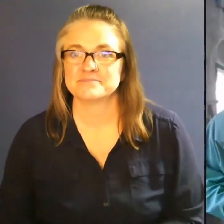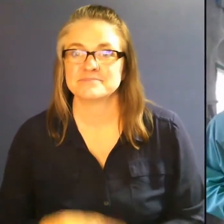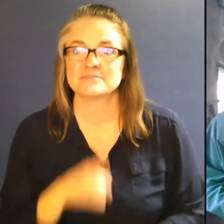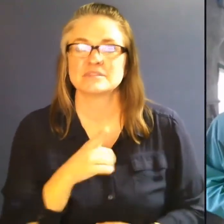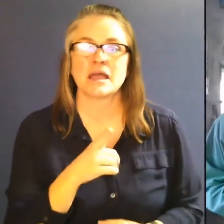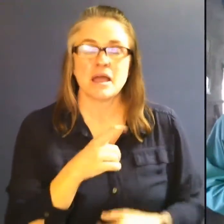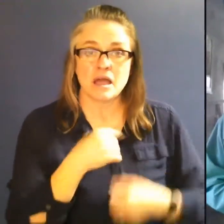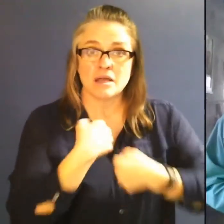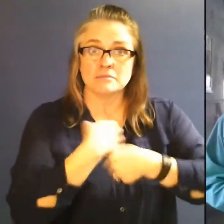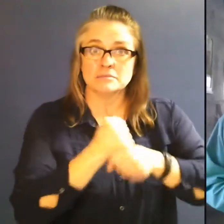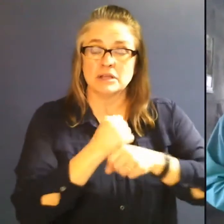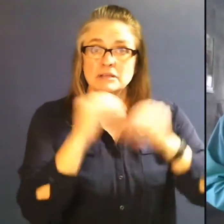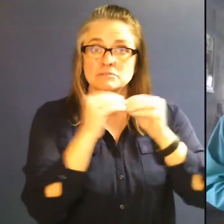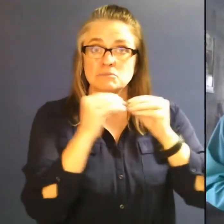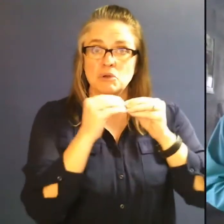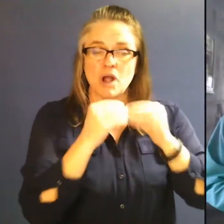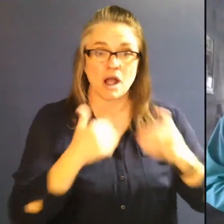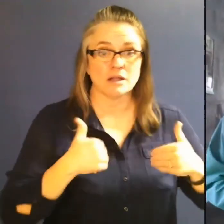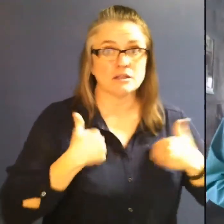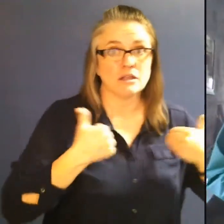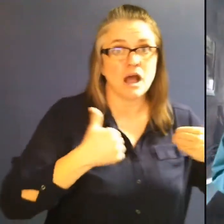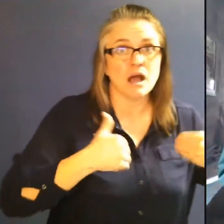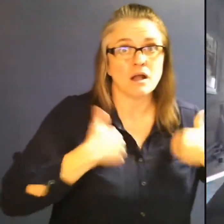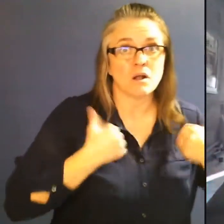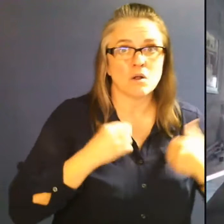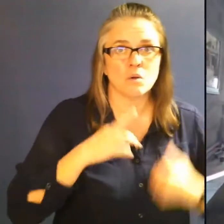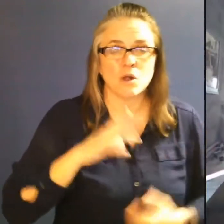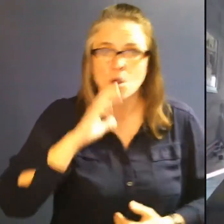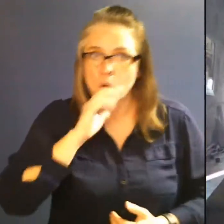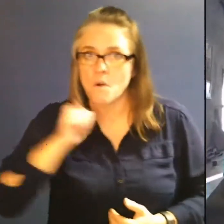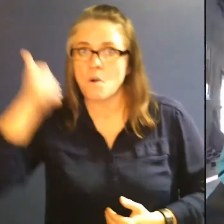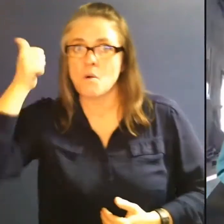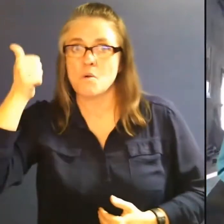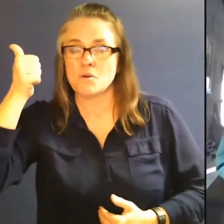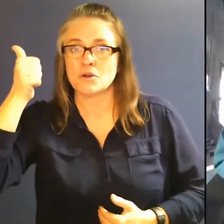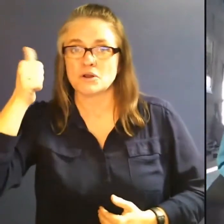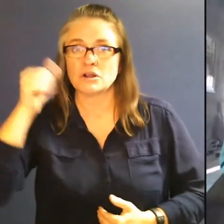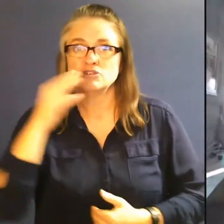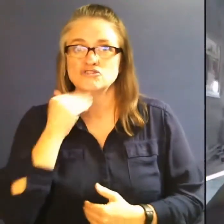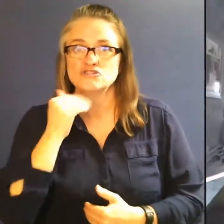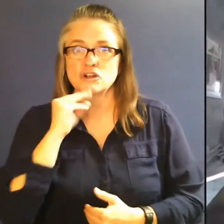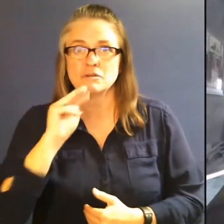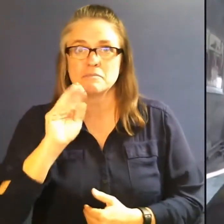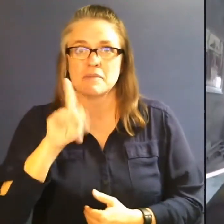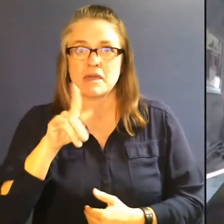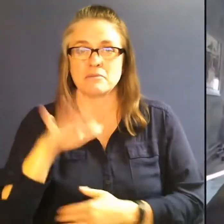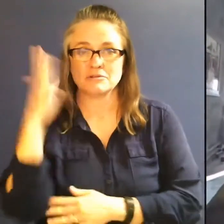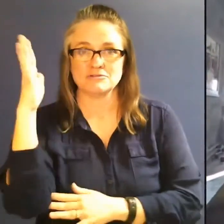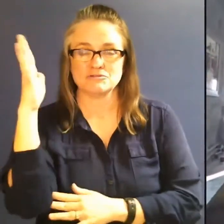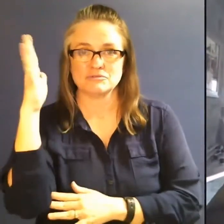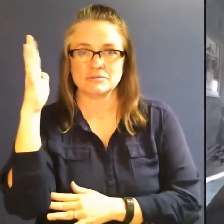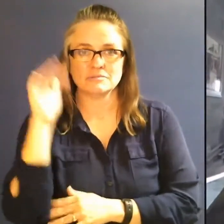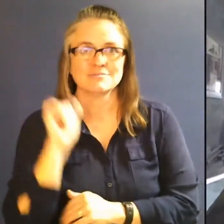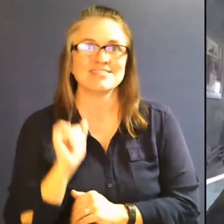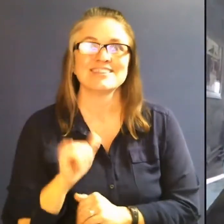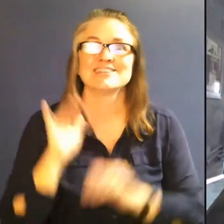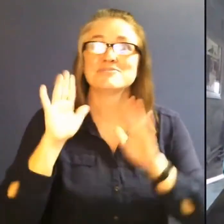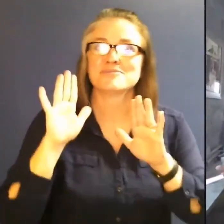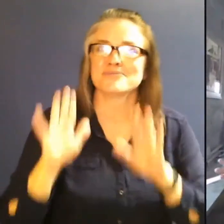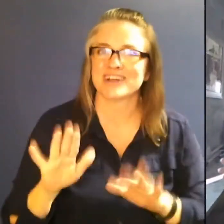older sugar maple? Is there a perfect age? Well, that's a great question. So someone asked, well, you can see it, I guess.